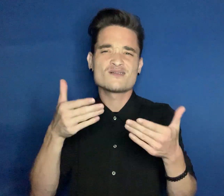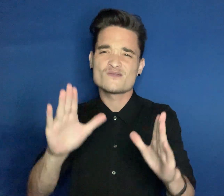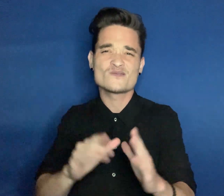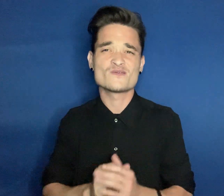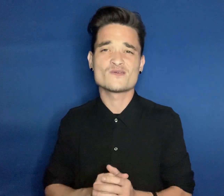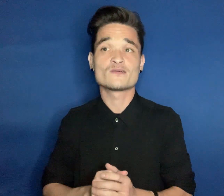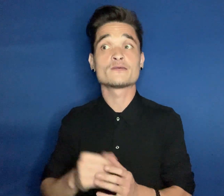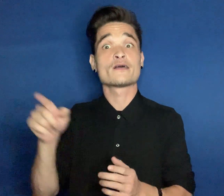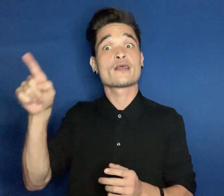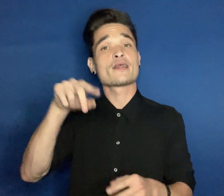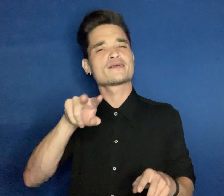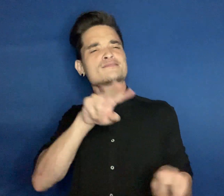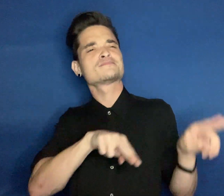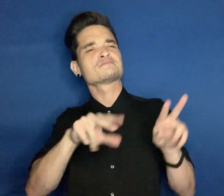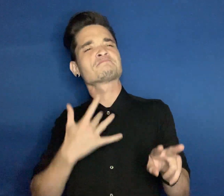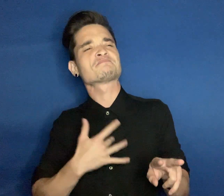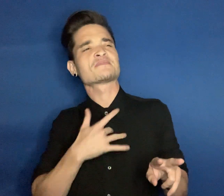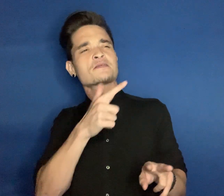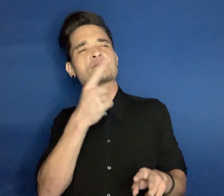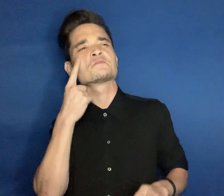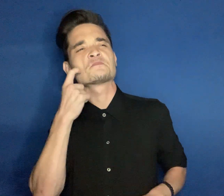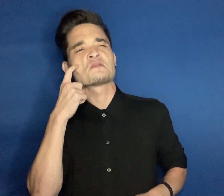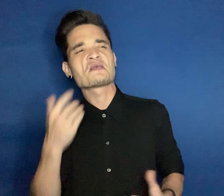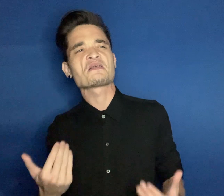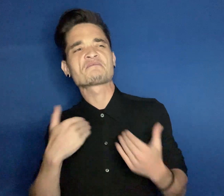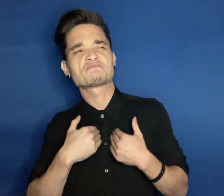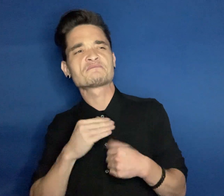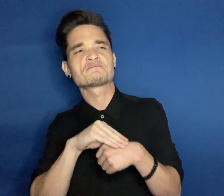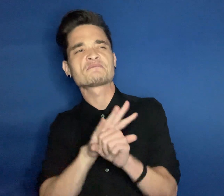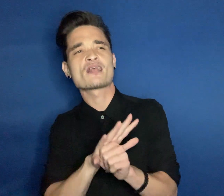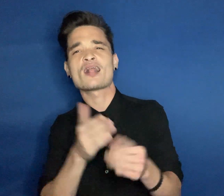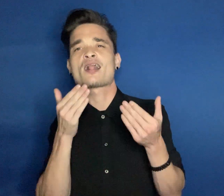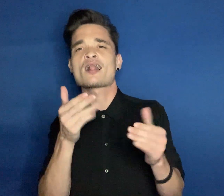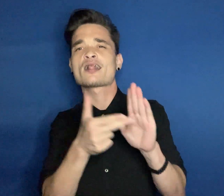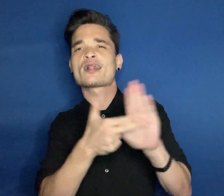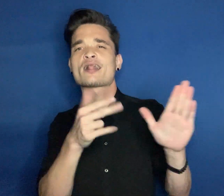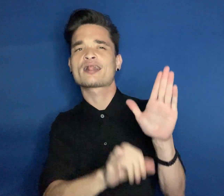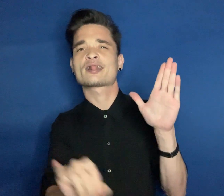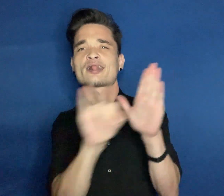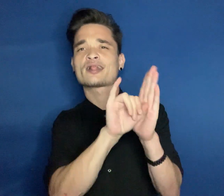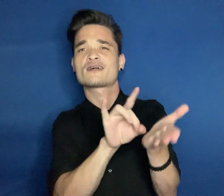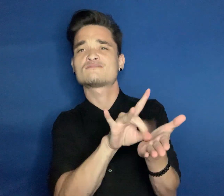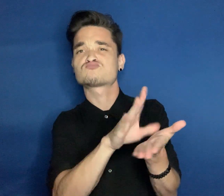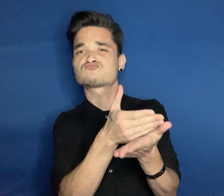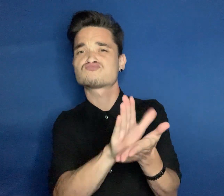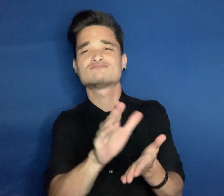The Vermont Human Rights Commission is here to serve you. If you believe that you have been discriminated against,